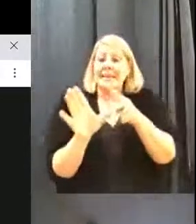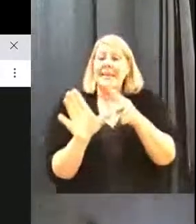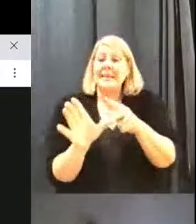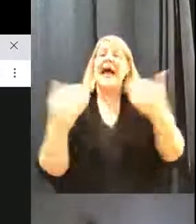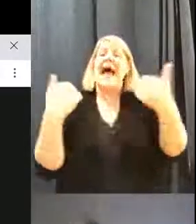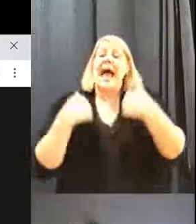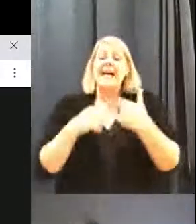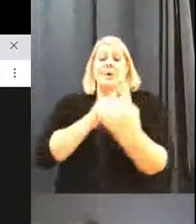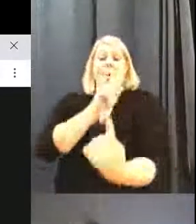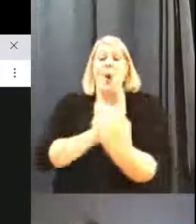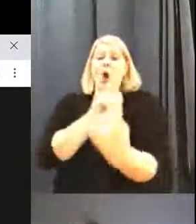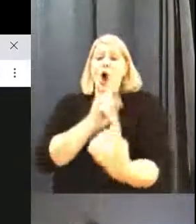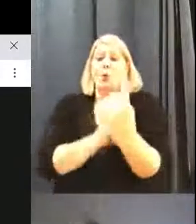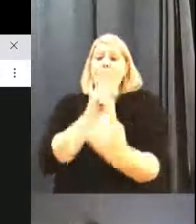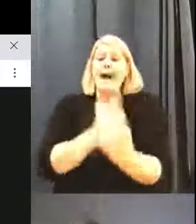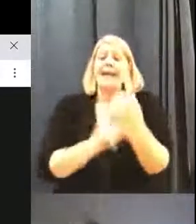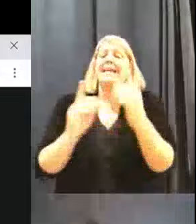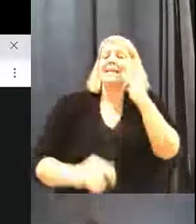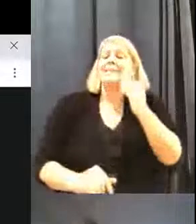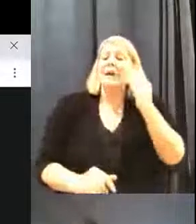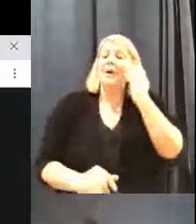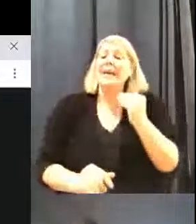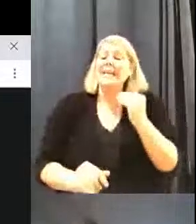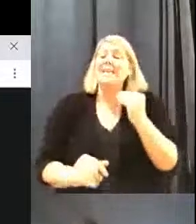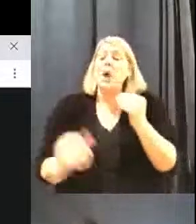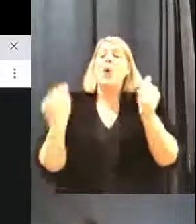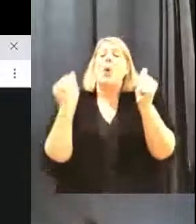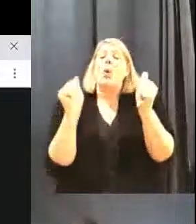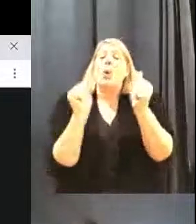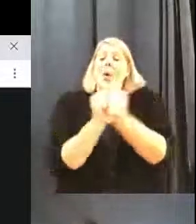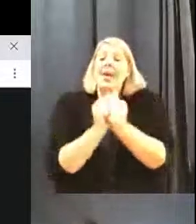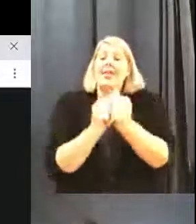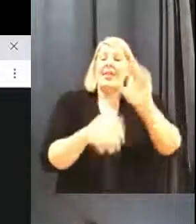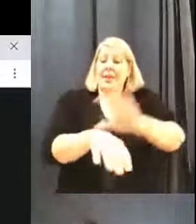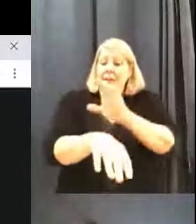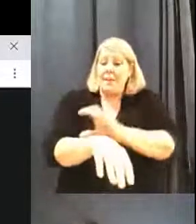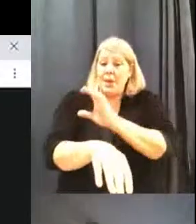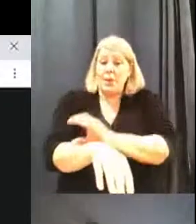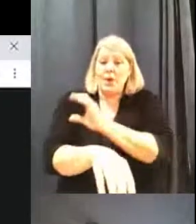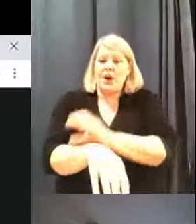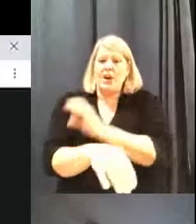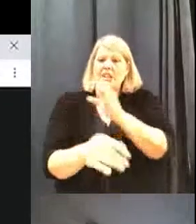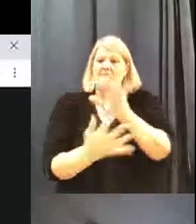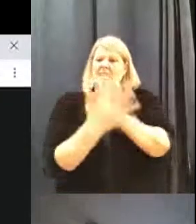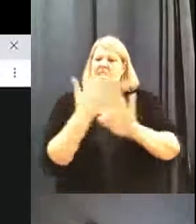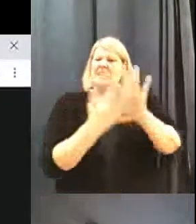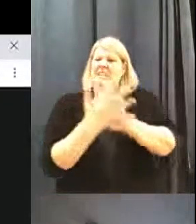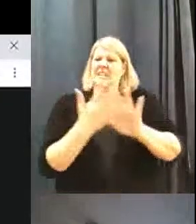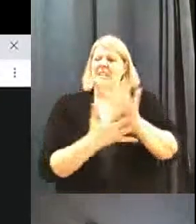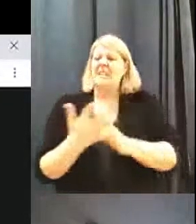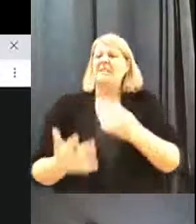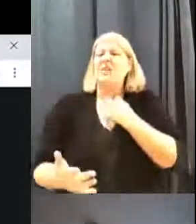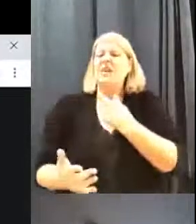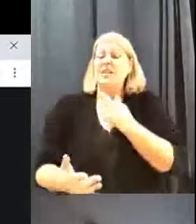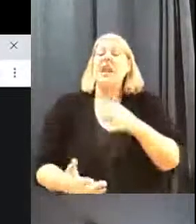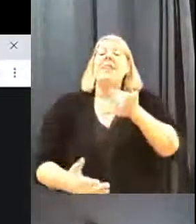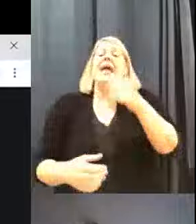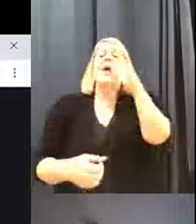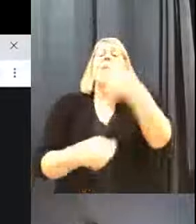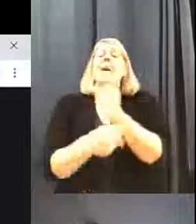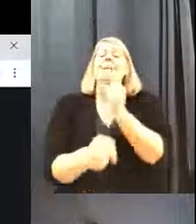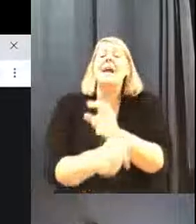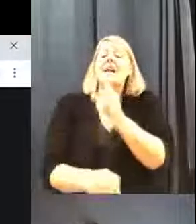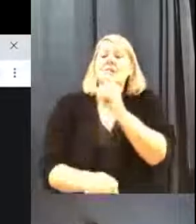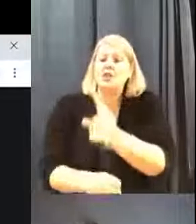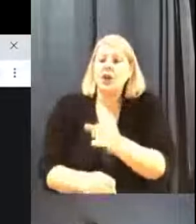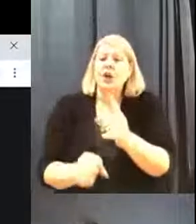with the curriculum. They have no peer pressure while learning, so they can feel free to learn at their own pace. This ensures greater comprehension and